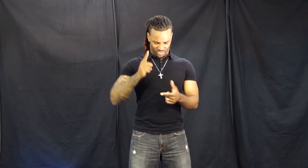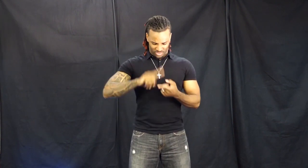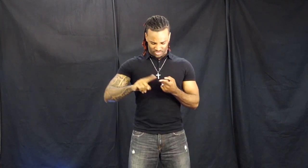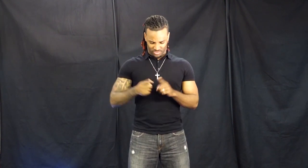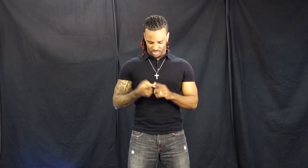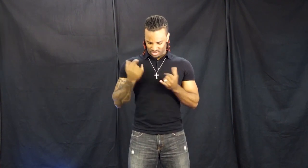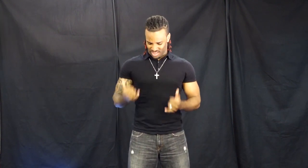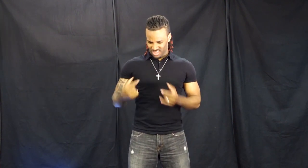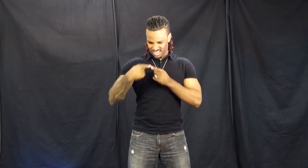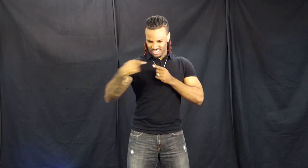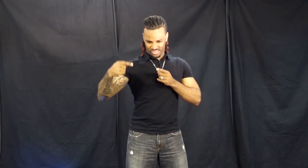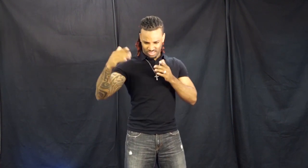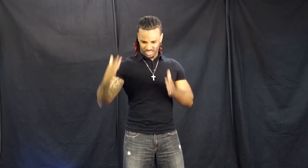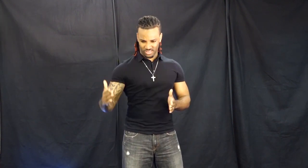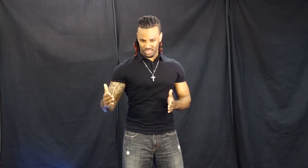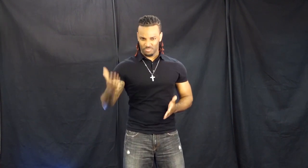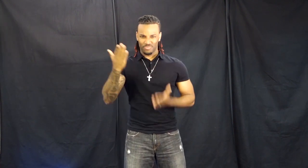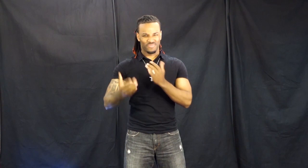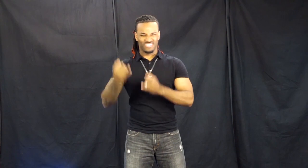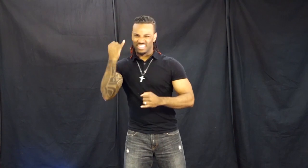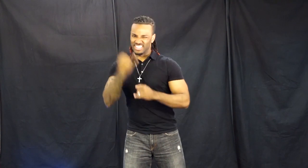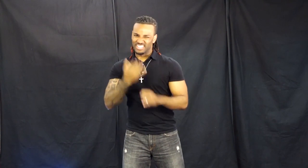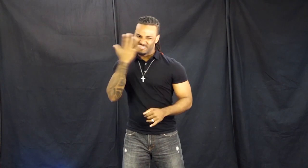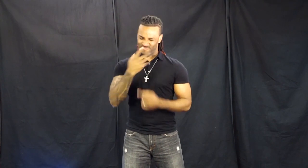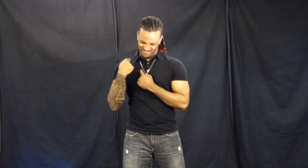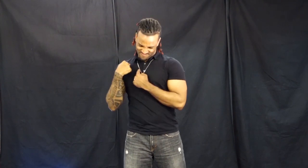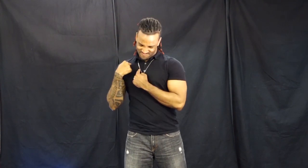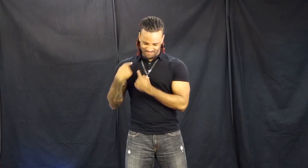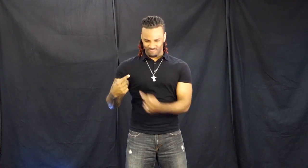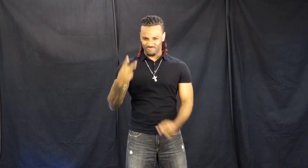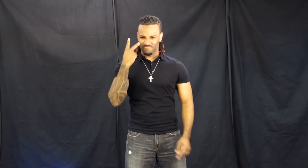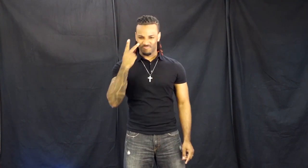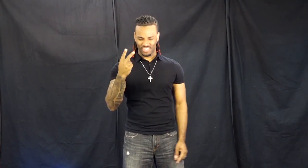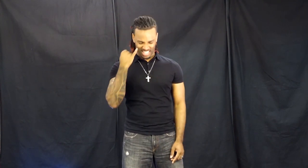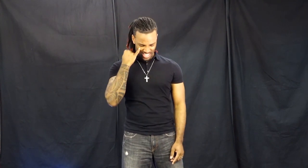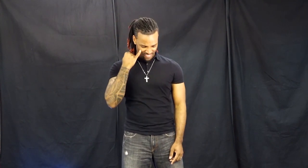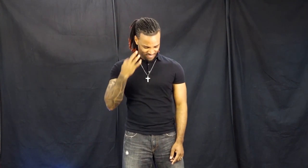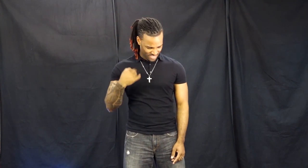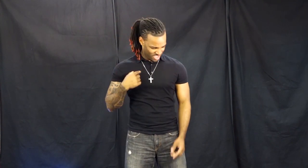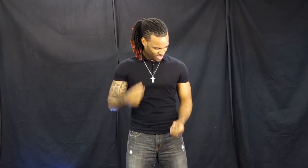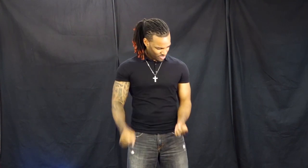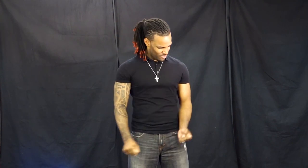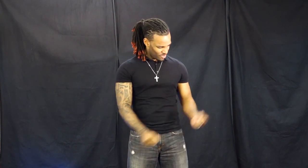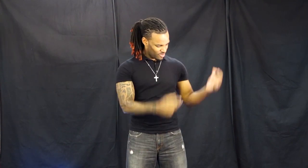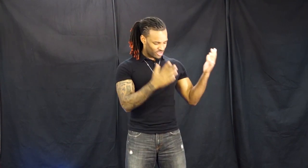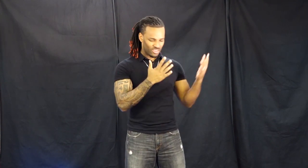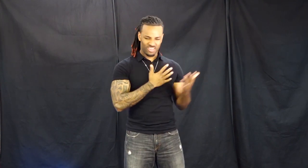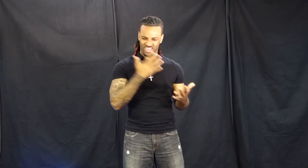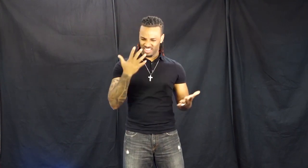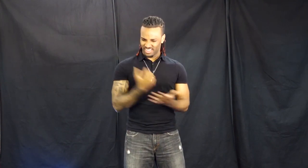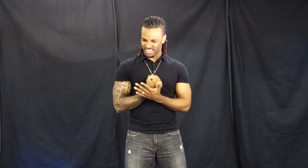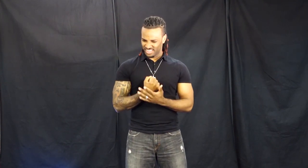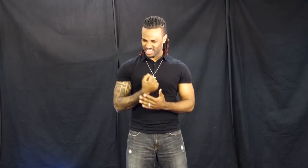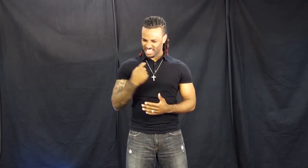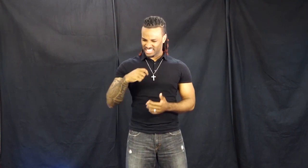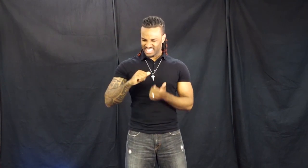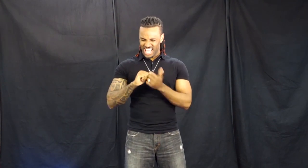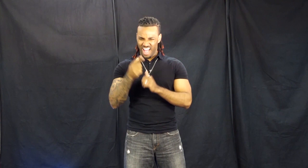first friend, my enemy. Maybe the last face I ever see. If I throw away my shot, is this how